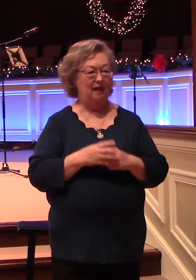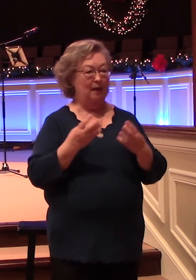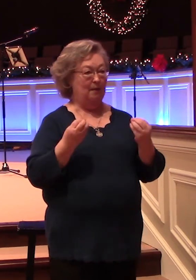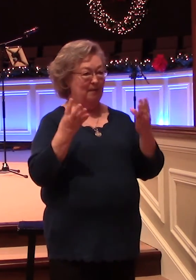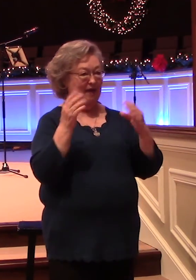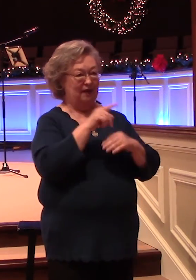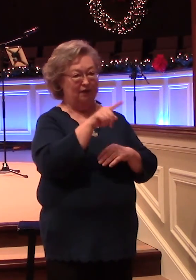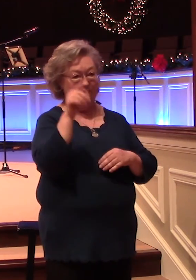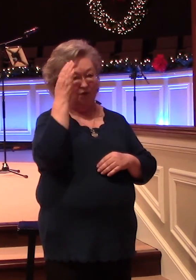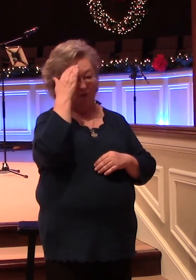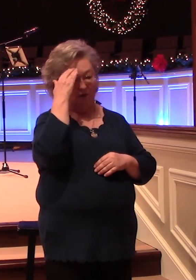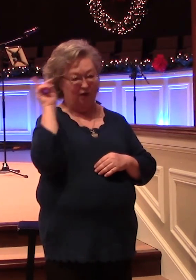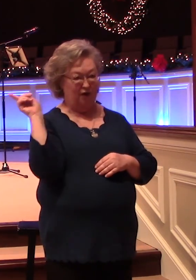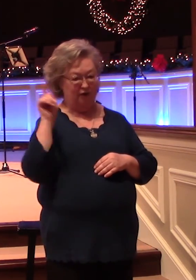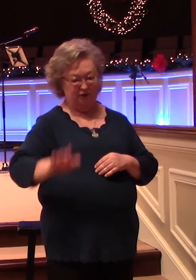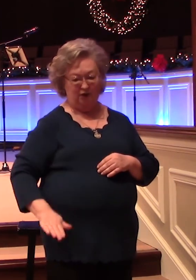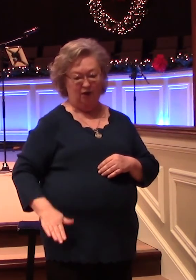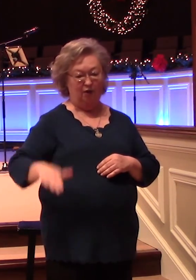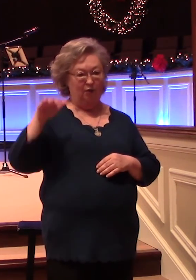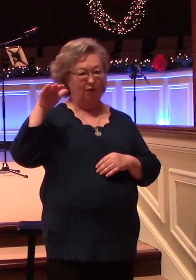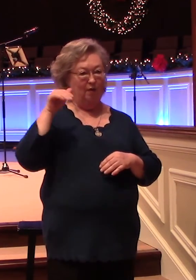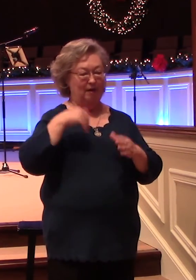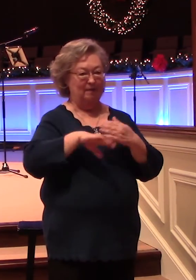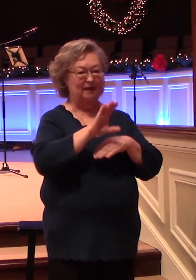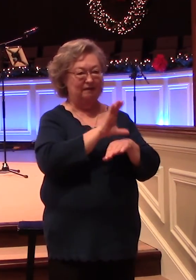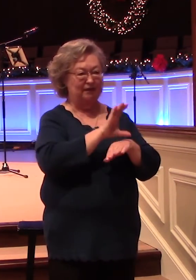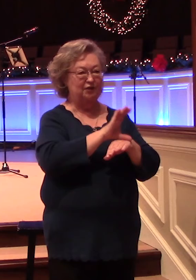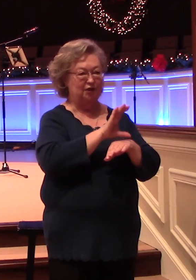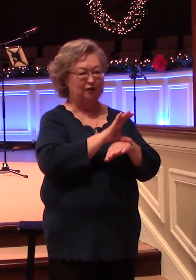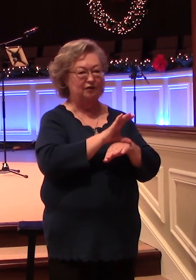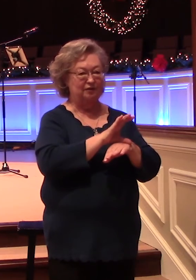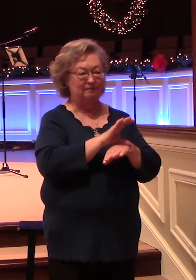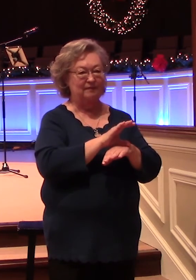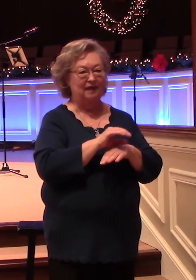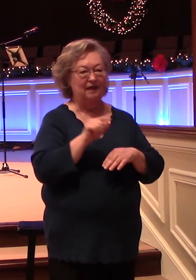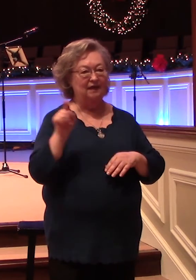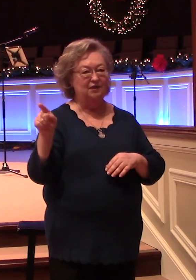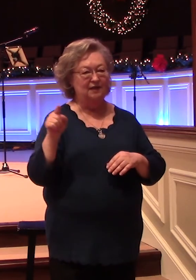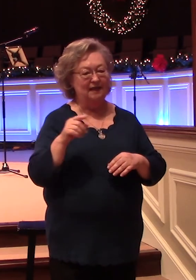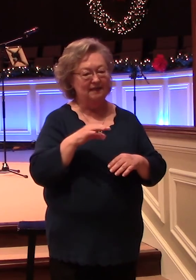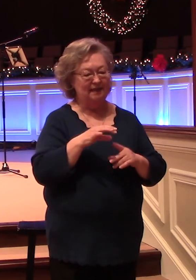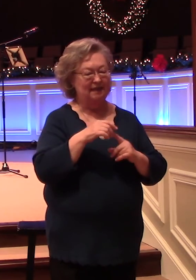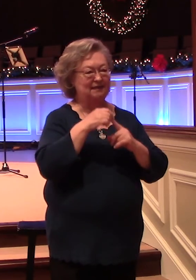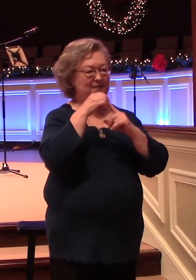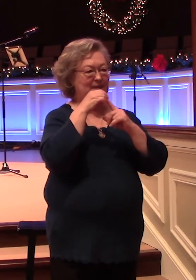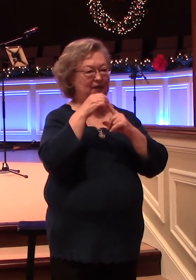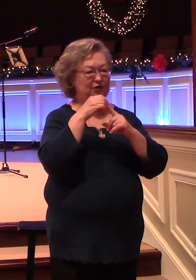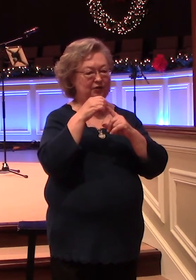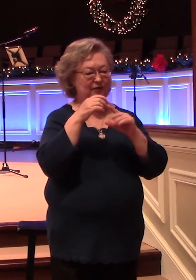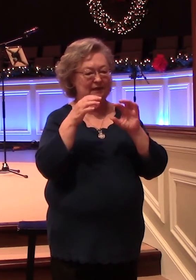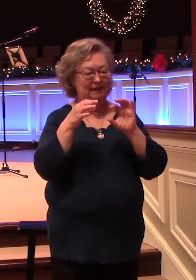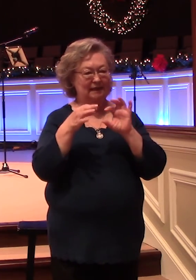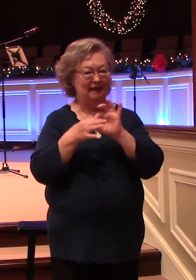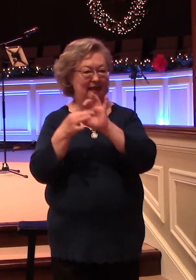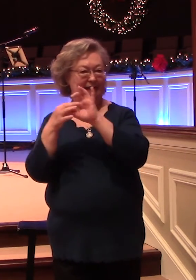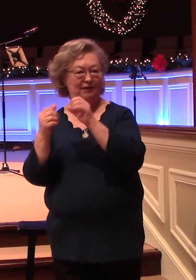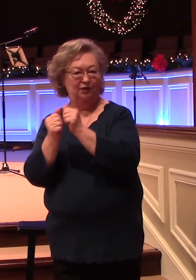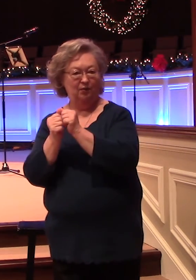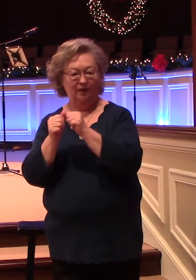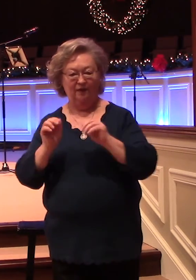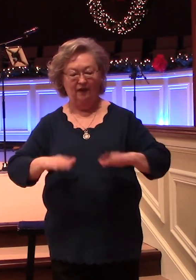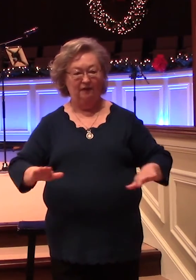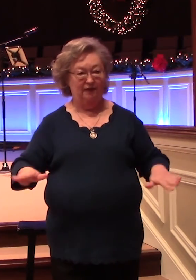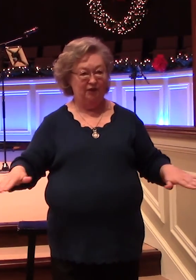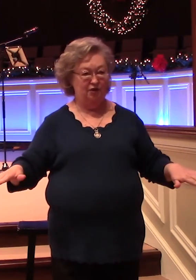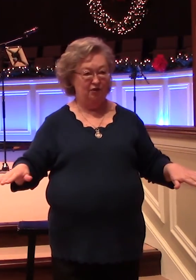in our church, grown up in the great ministries here, has had a special connection for years with our children's ministry, and has sort of come up